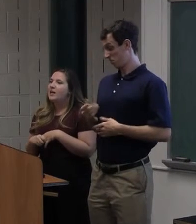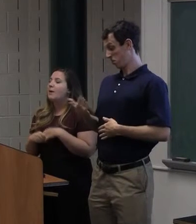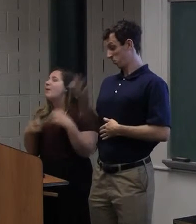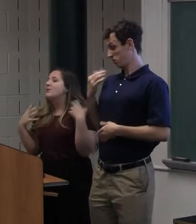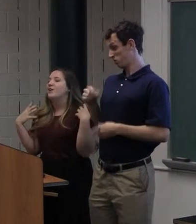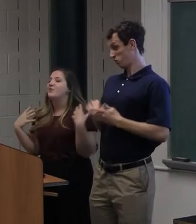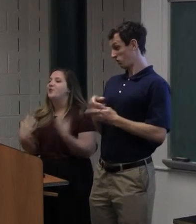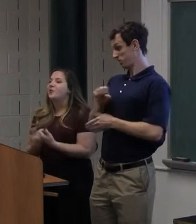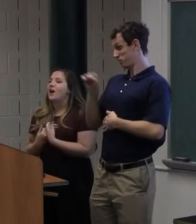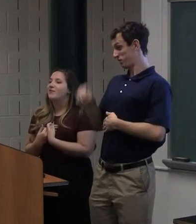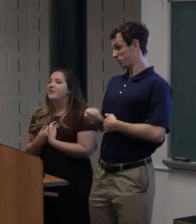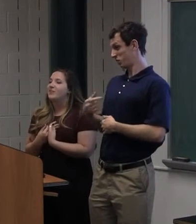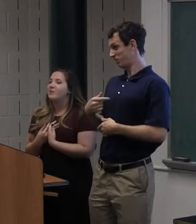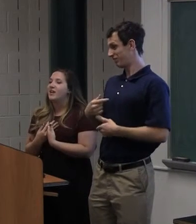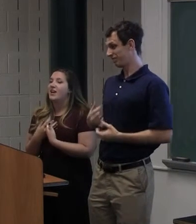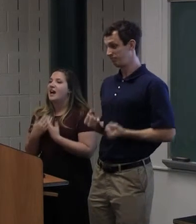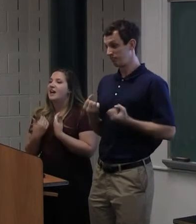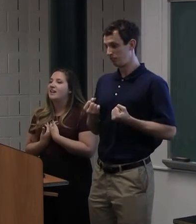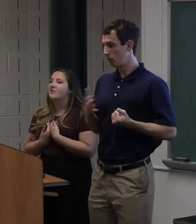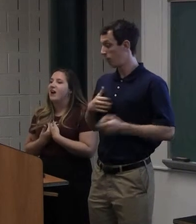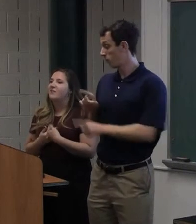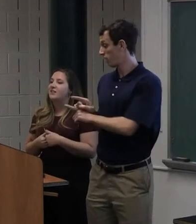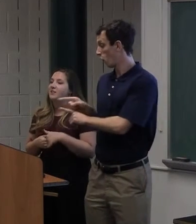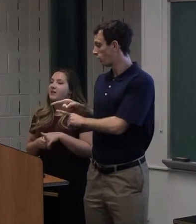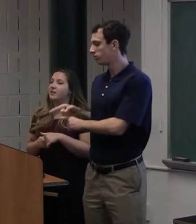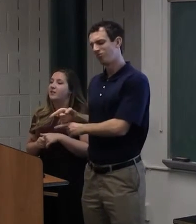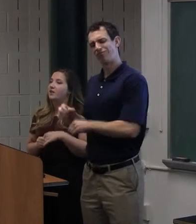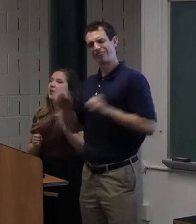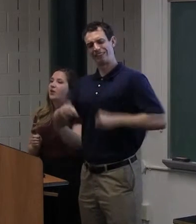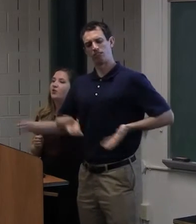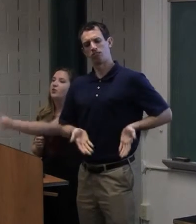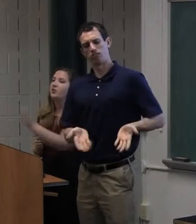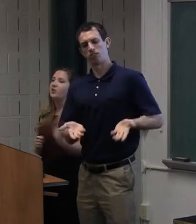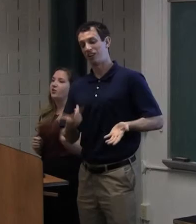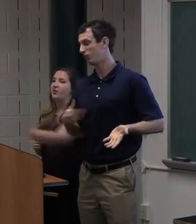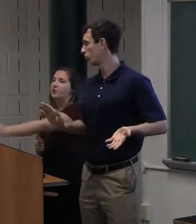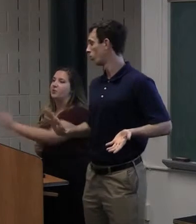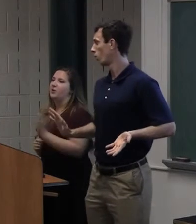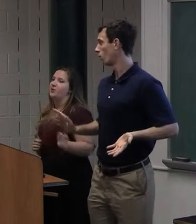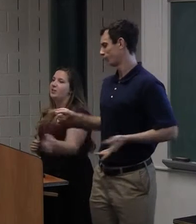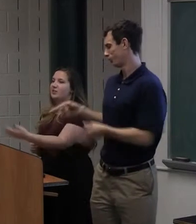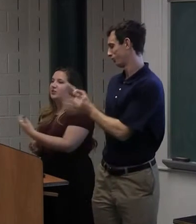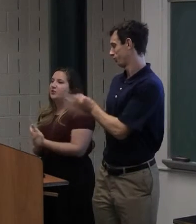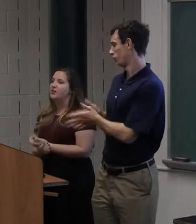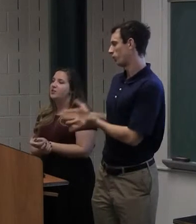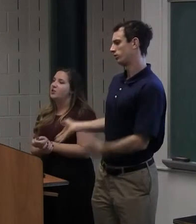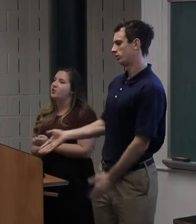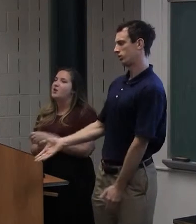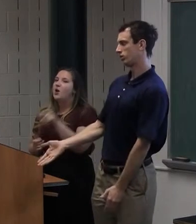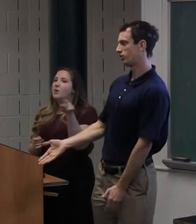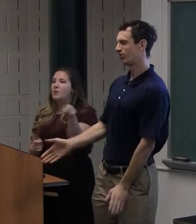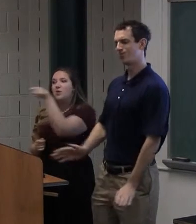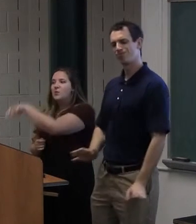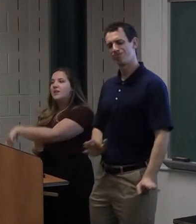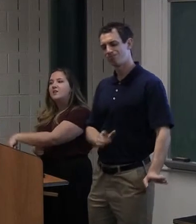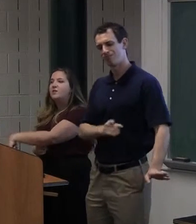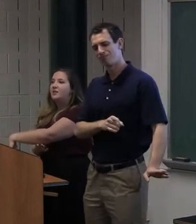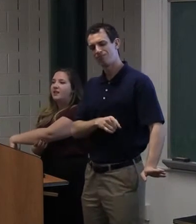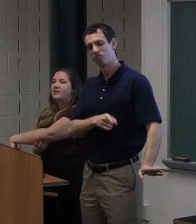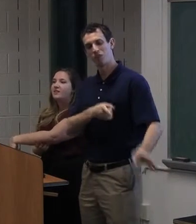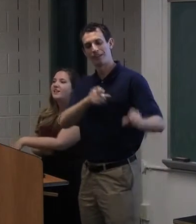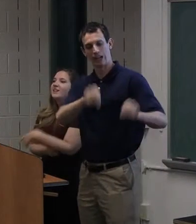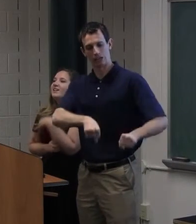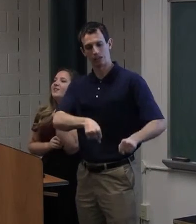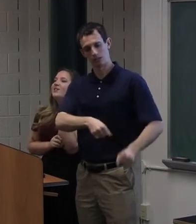up. My mentor had full confidence in me, and I didn't have confidence in myself saying, no, you're the interpreter, you need to do this. And she goes, but you can